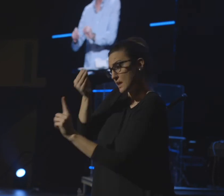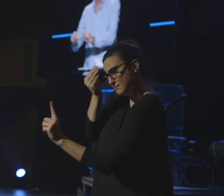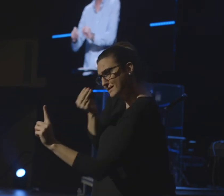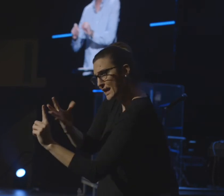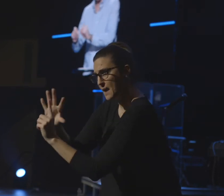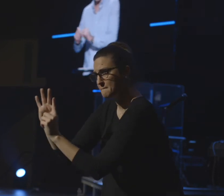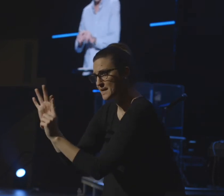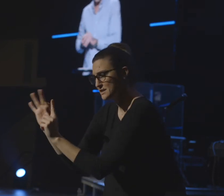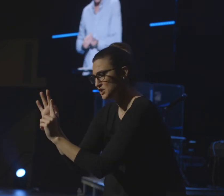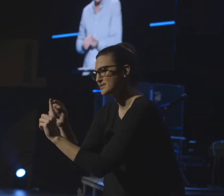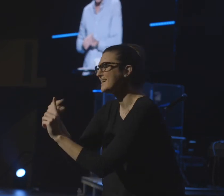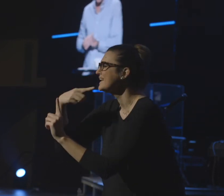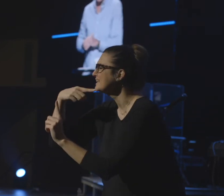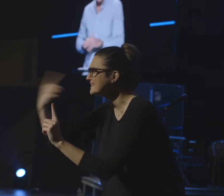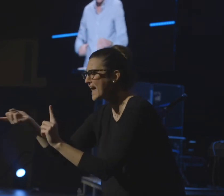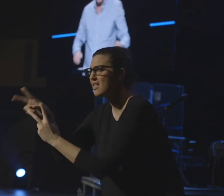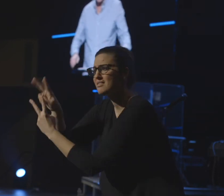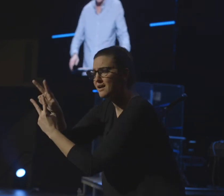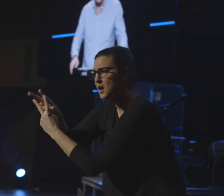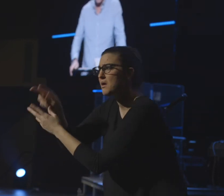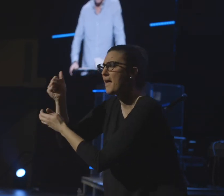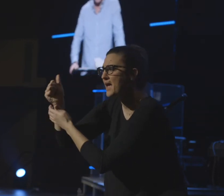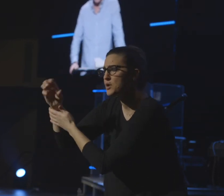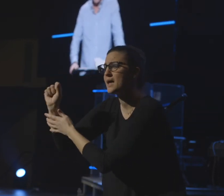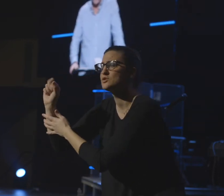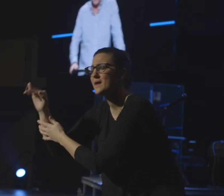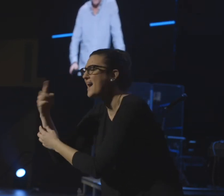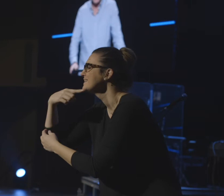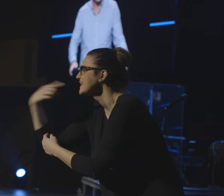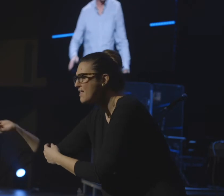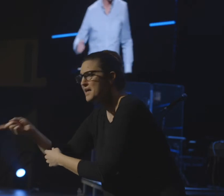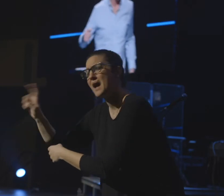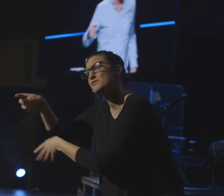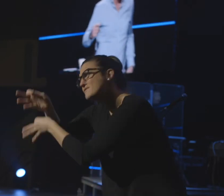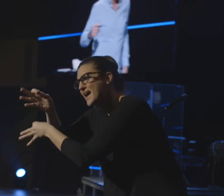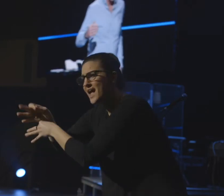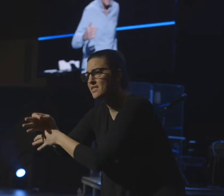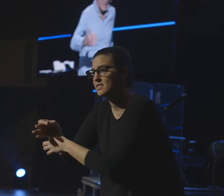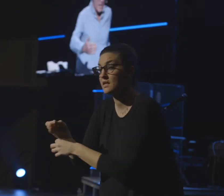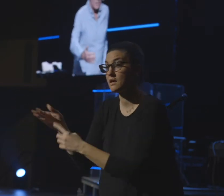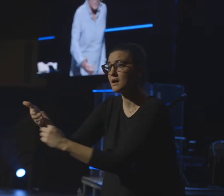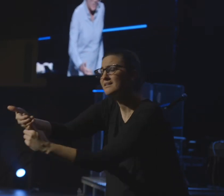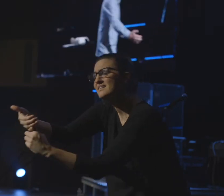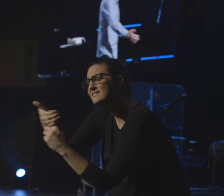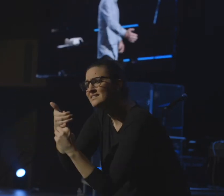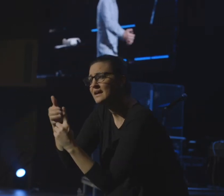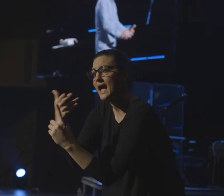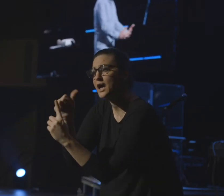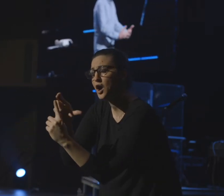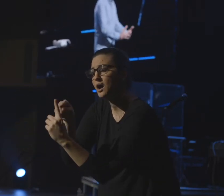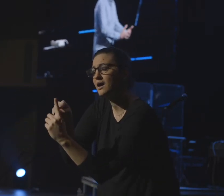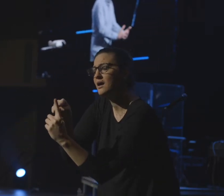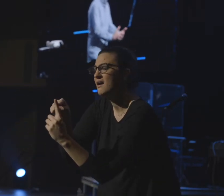the faithless couple of Abraham and Sarah. He says, listen, Hagar, I'm going to do